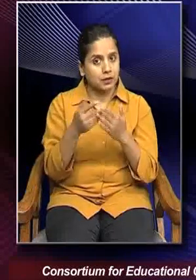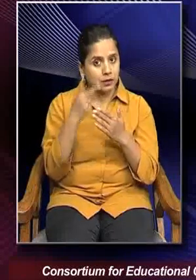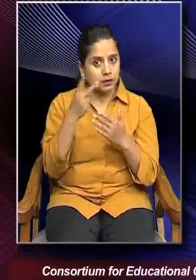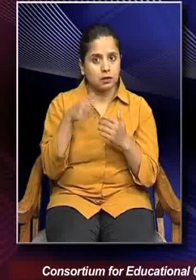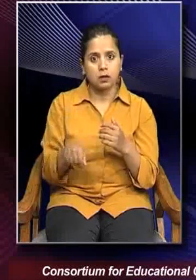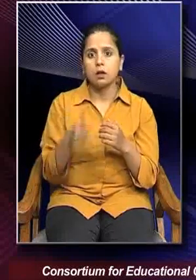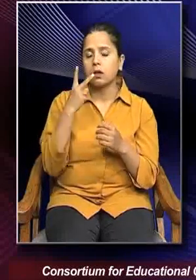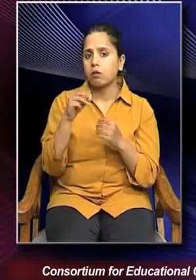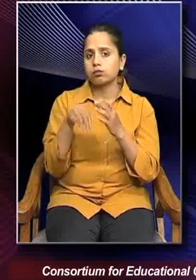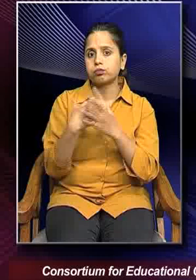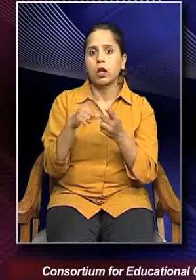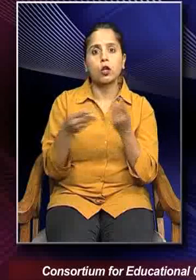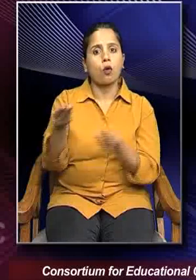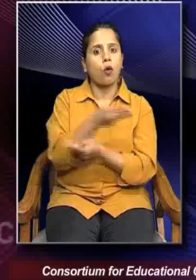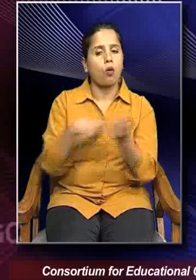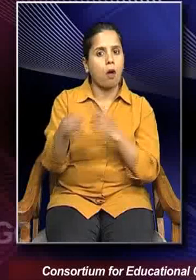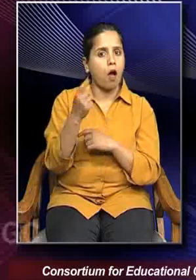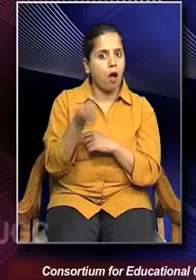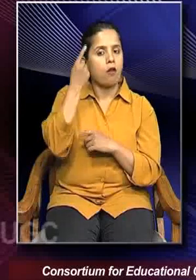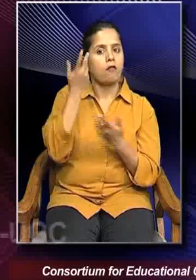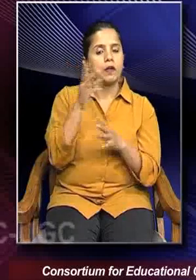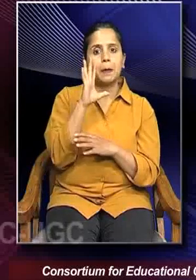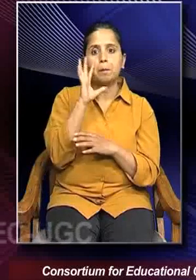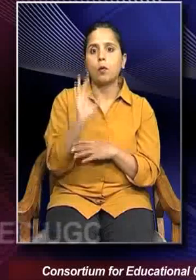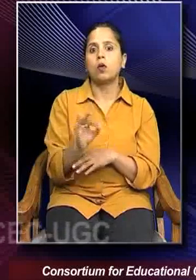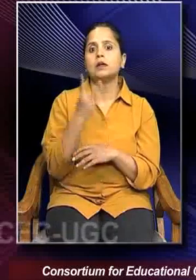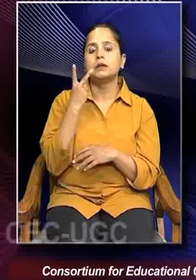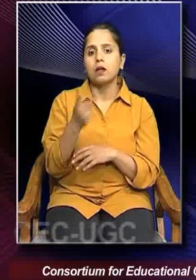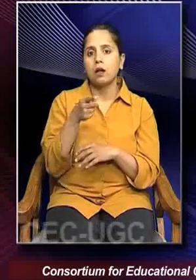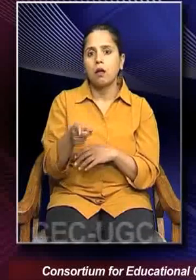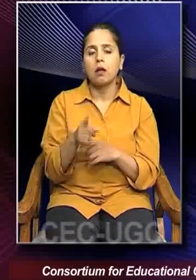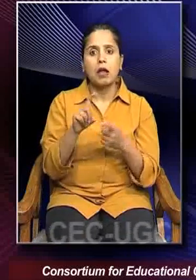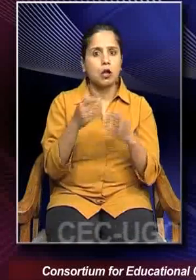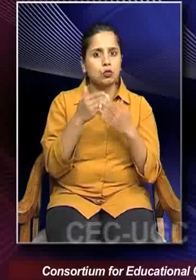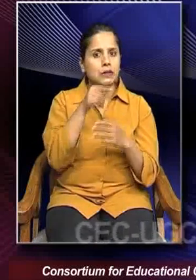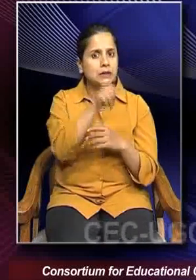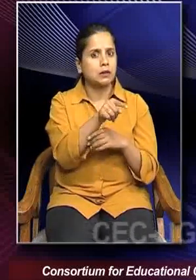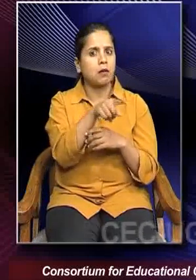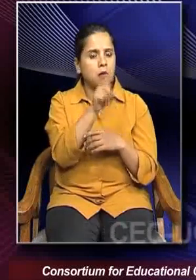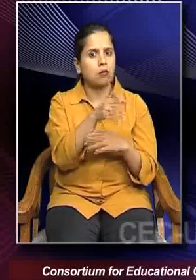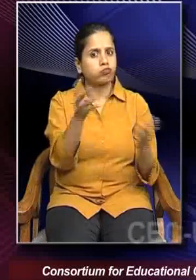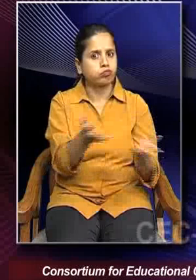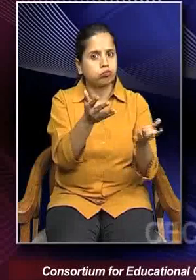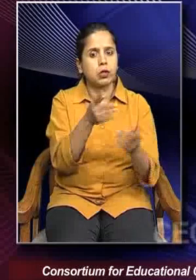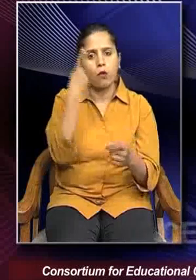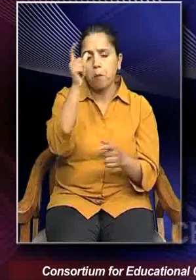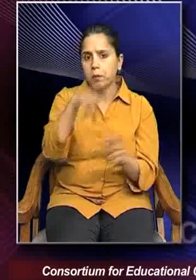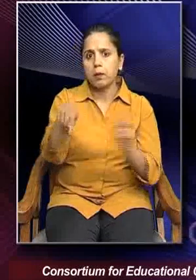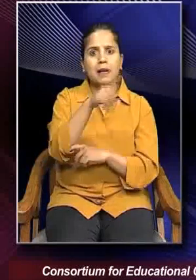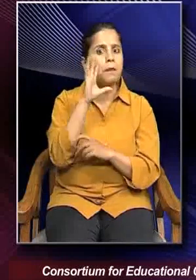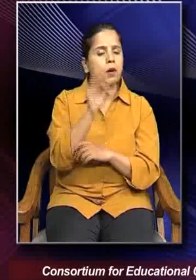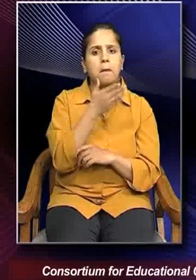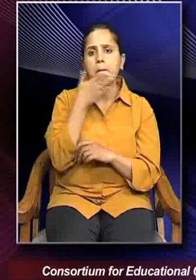these emerging economies have realized the importance of investing into education of their population. The